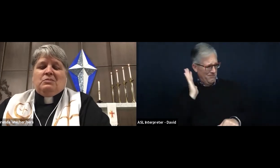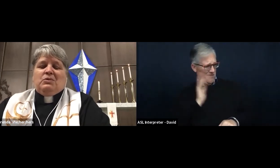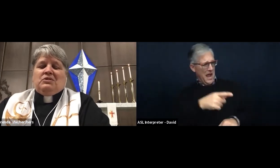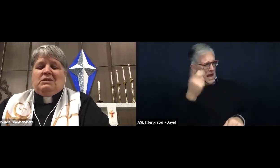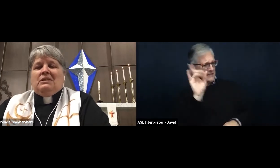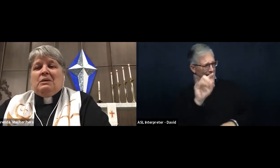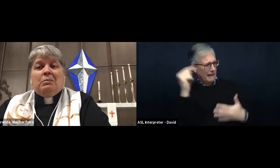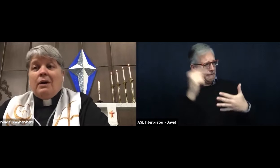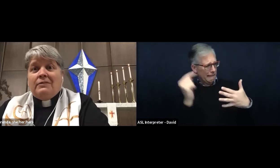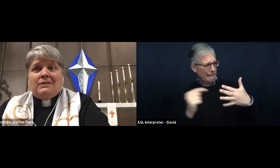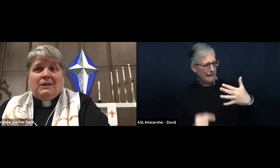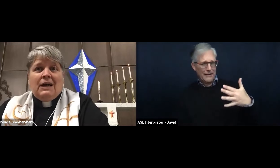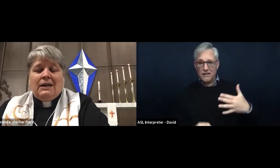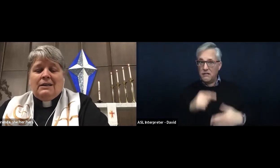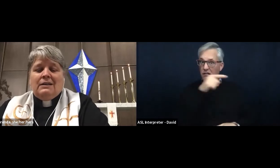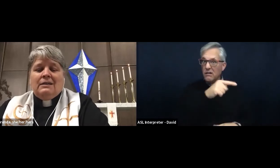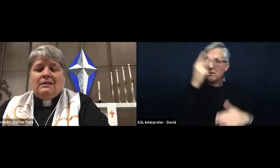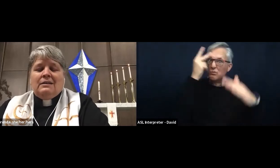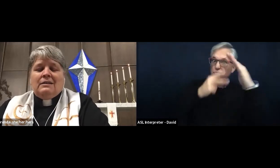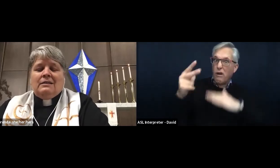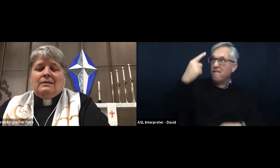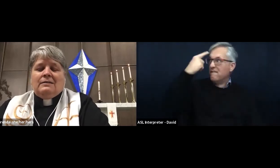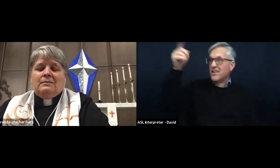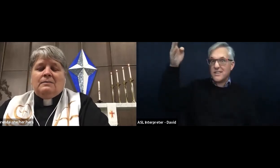They're not supposed to be prophets of God.